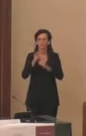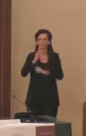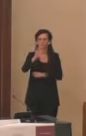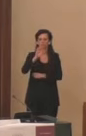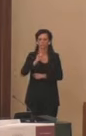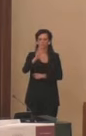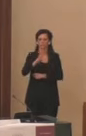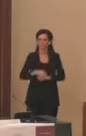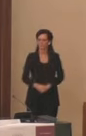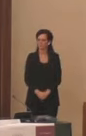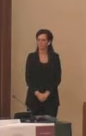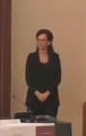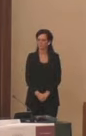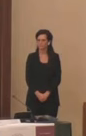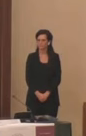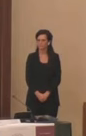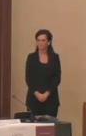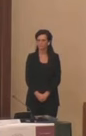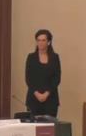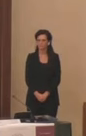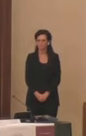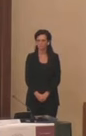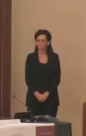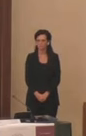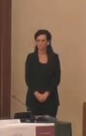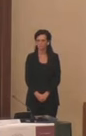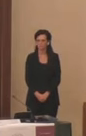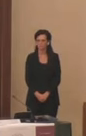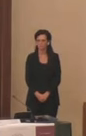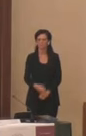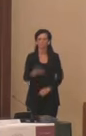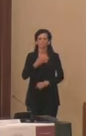Our technician, our assistant are working on that.